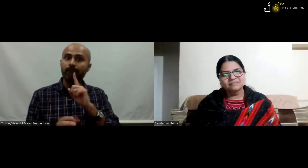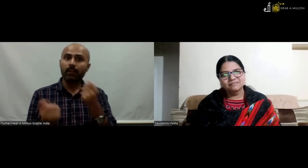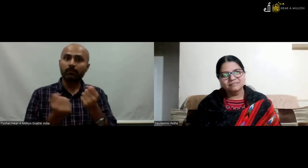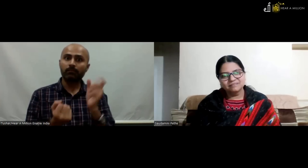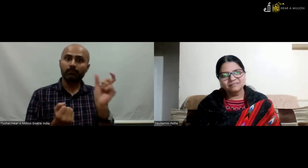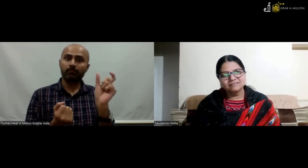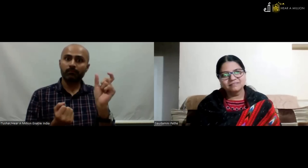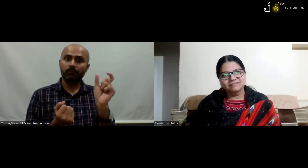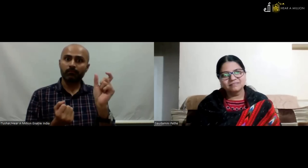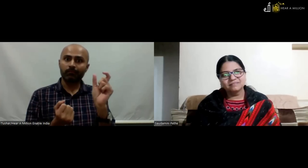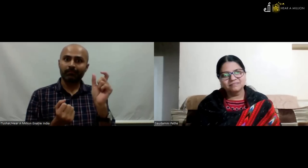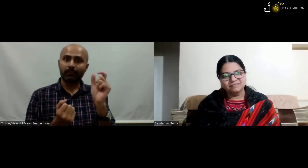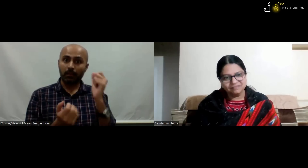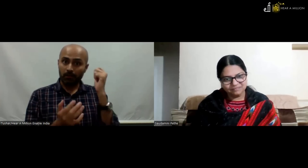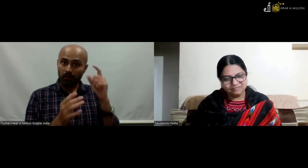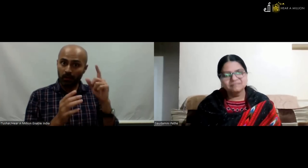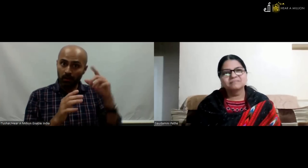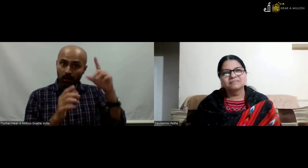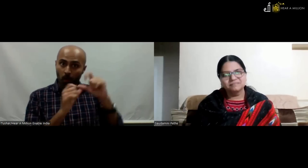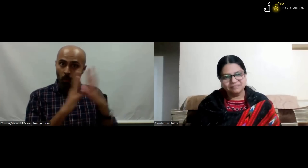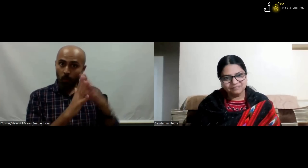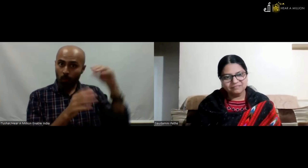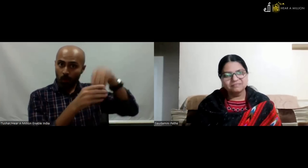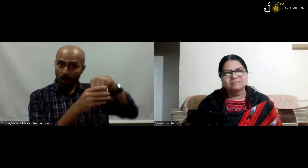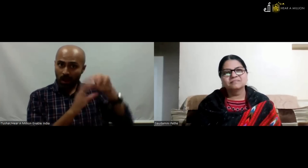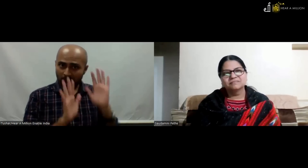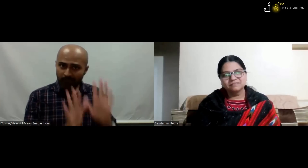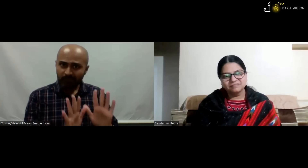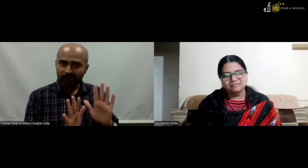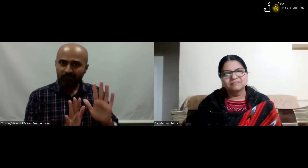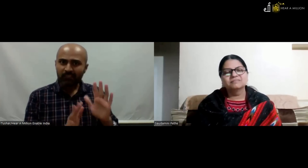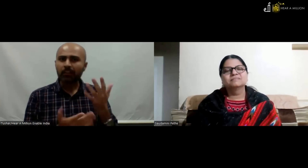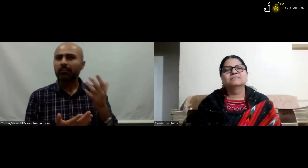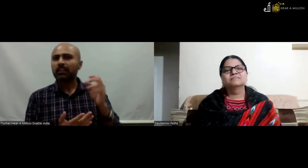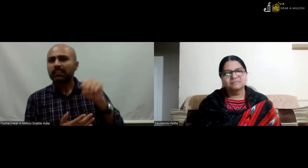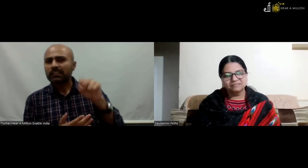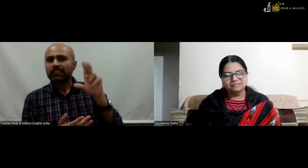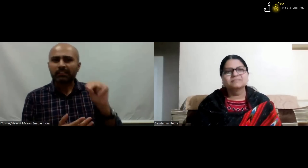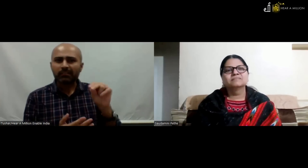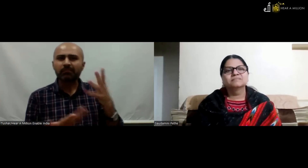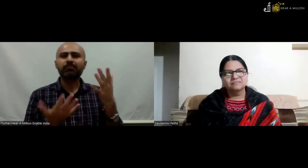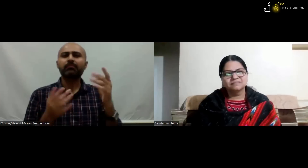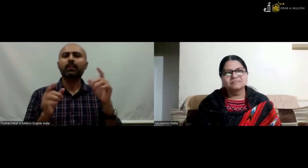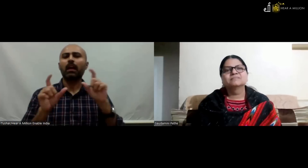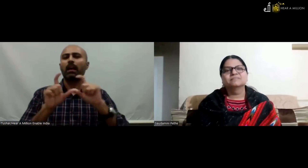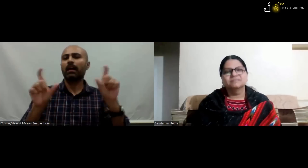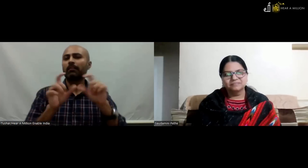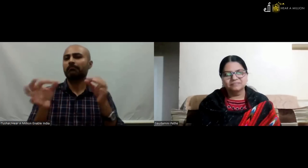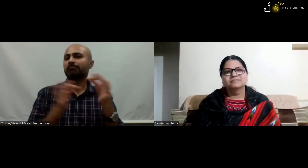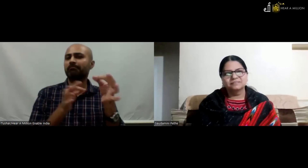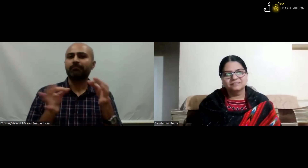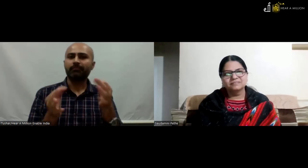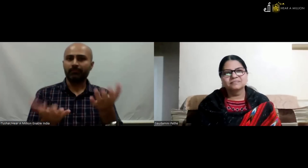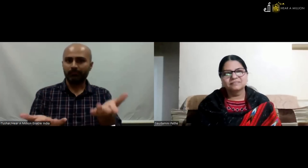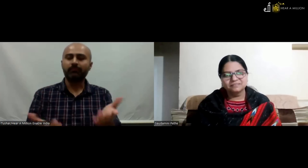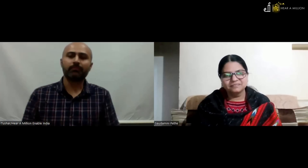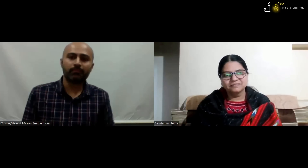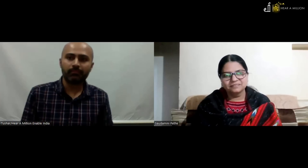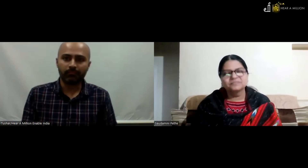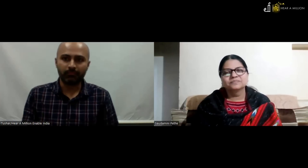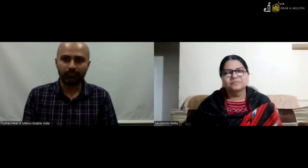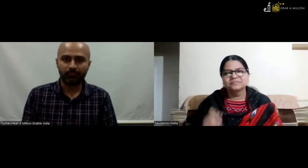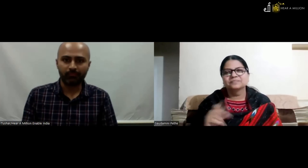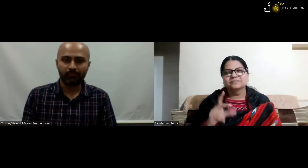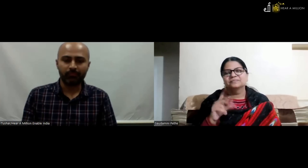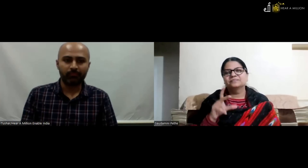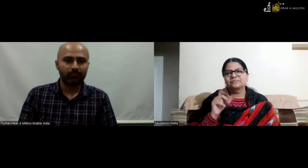2016, whether it is mentioned in RPWD Act that deaf people can get the license. So whether it is mentioned in the law, if you can